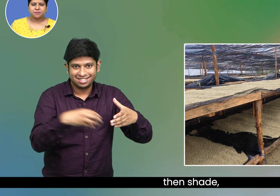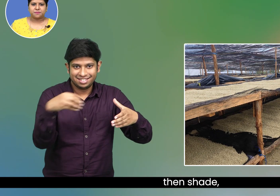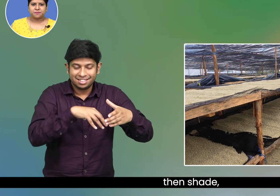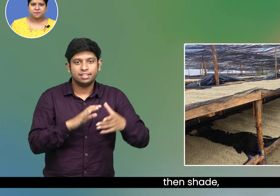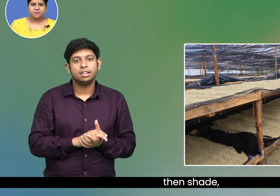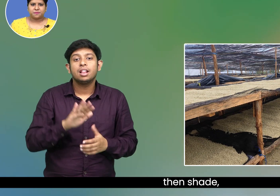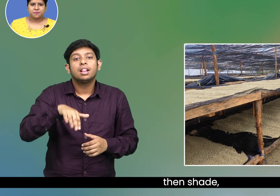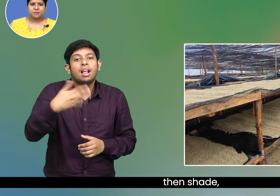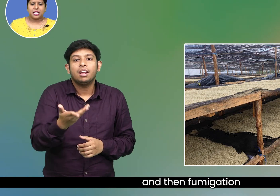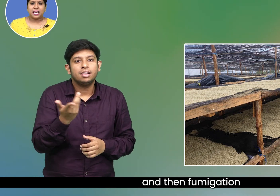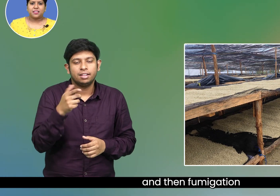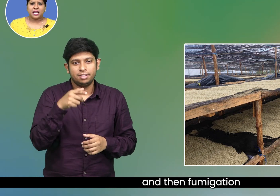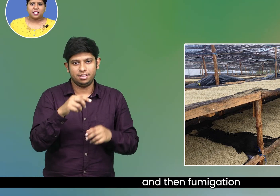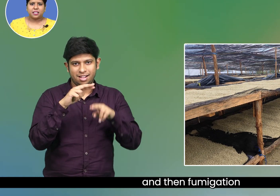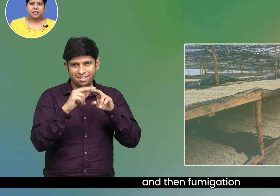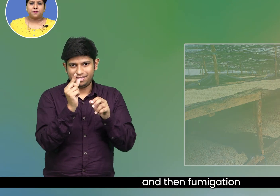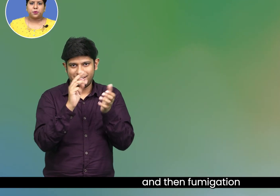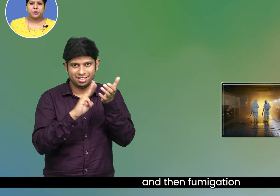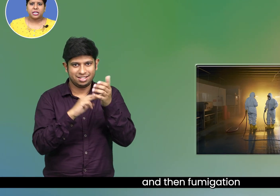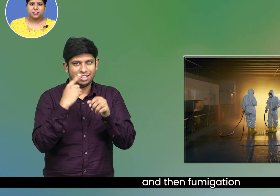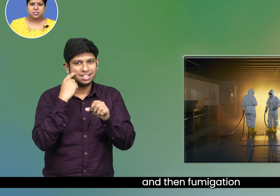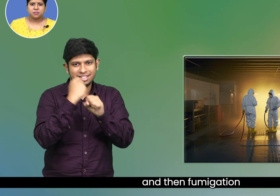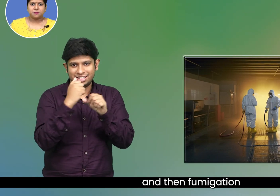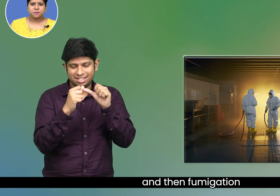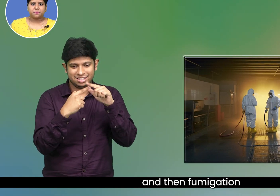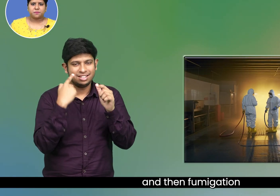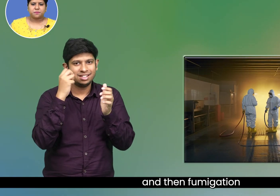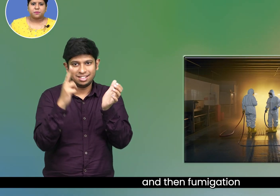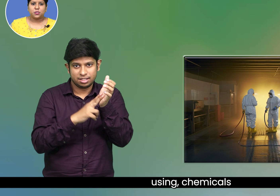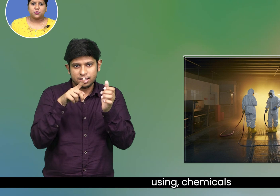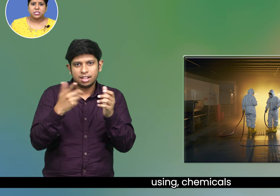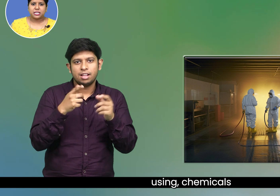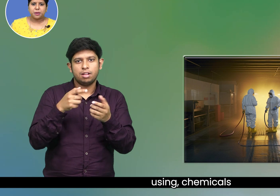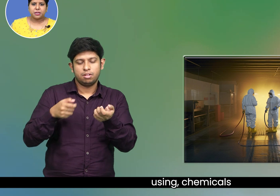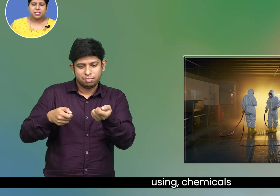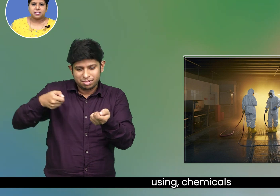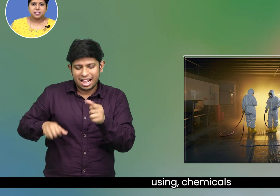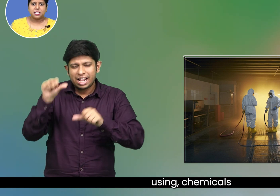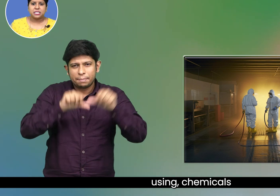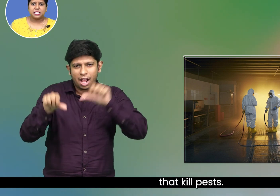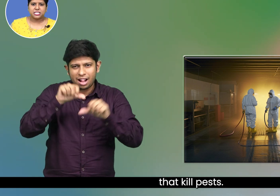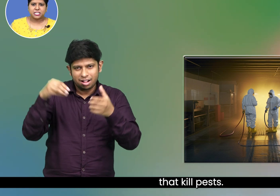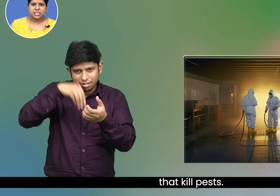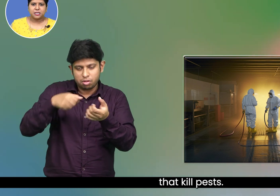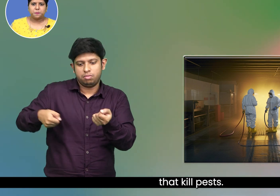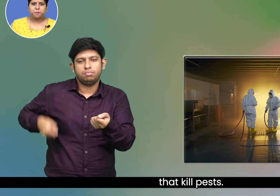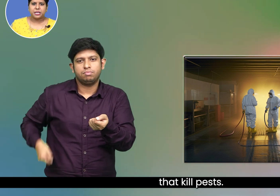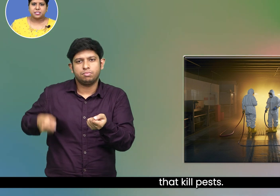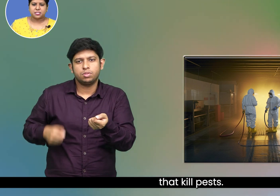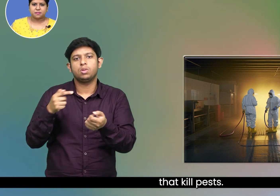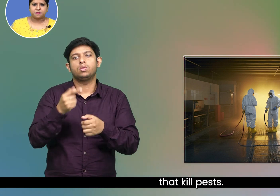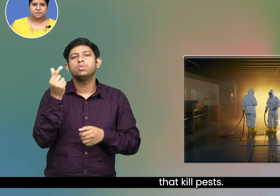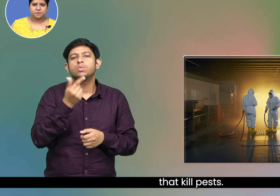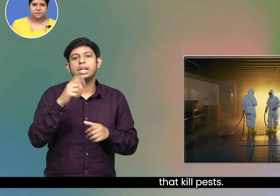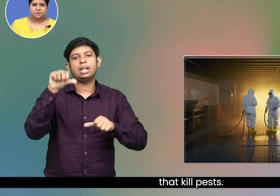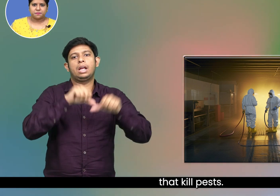shade, and then in fumigation using chemicals that kill